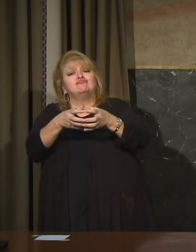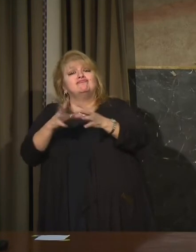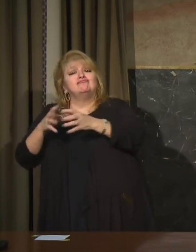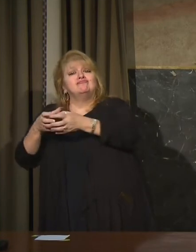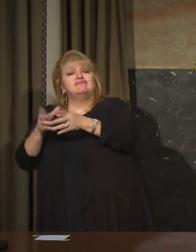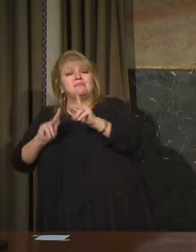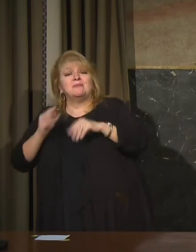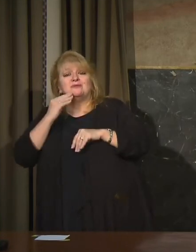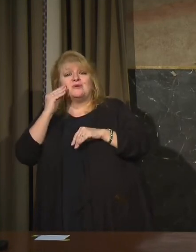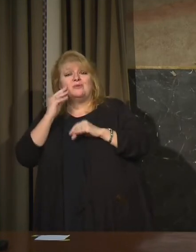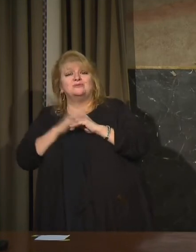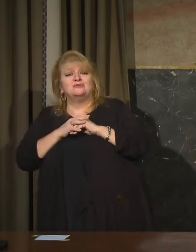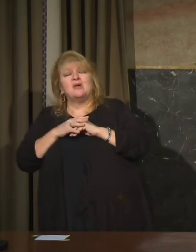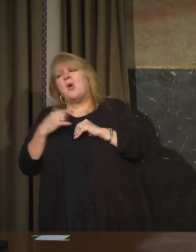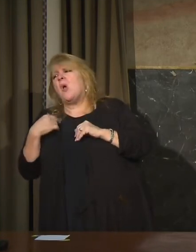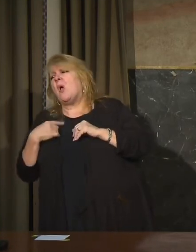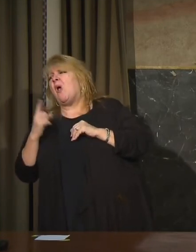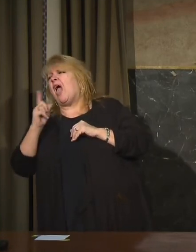people's homes.